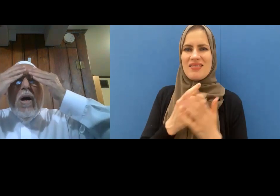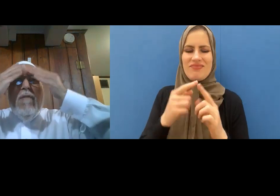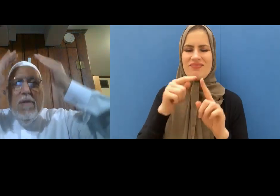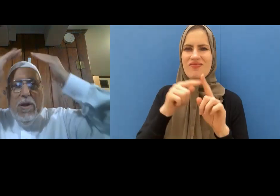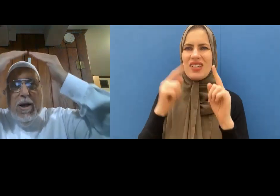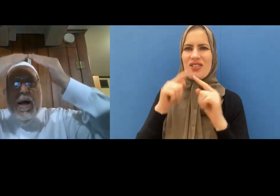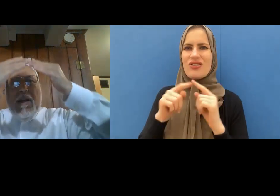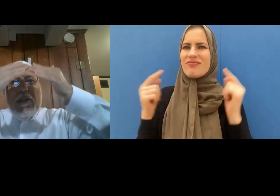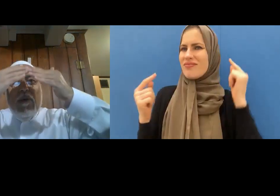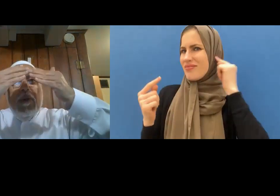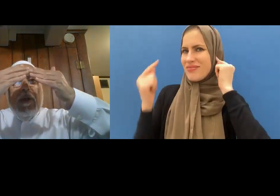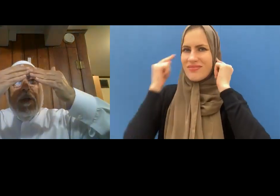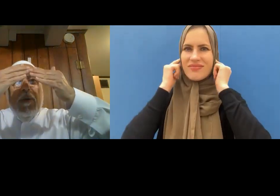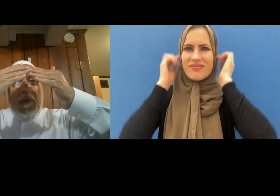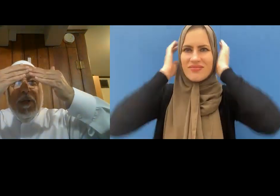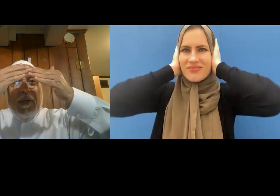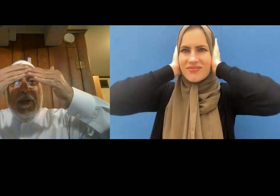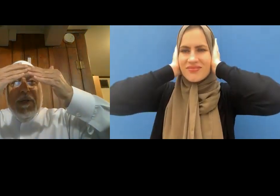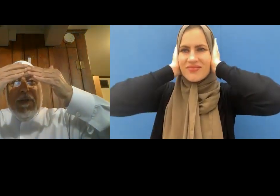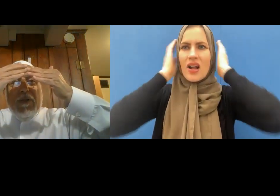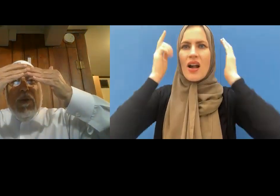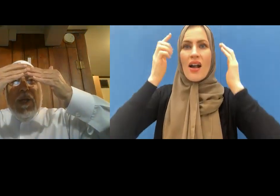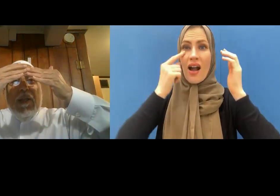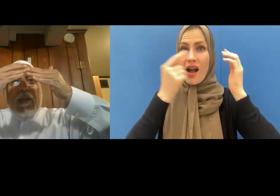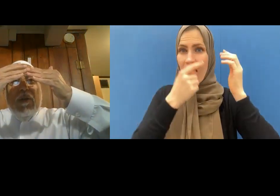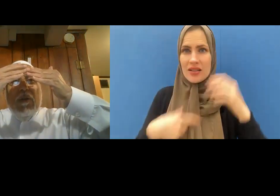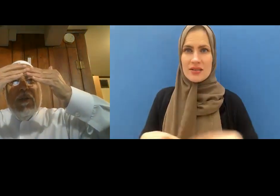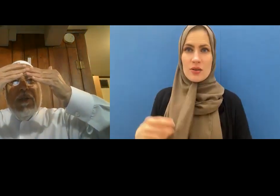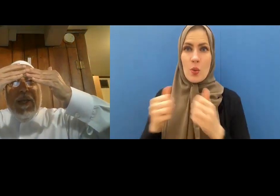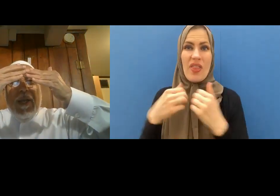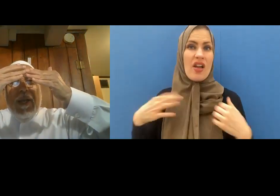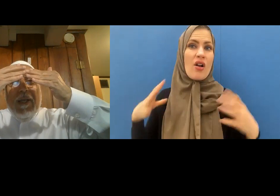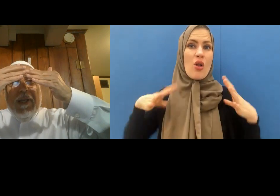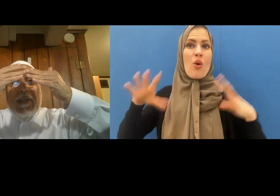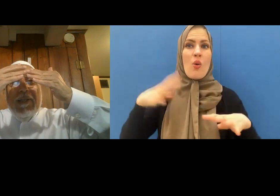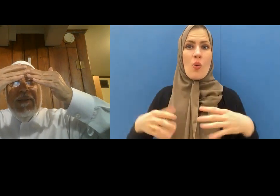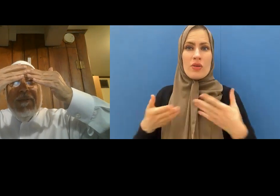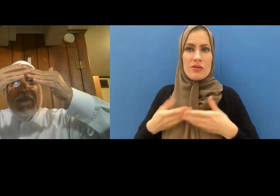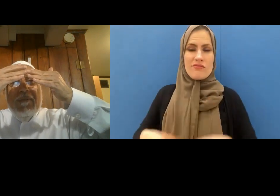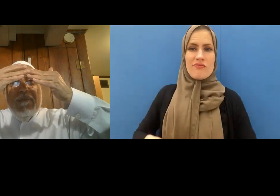to cover their eyes with their clothing so that they do not see,